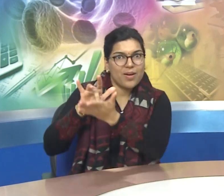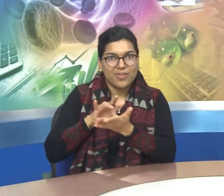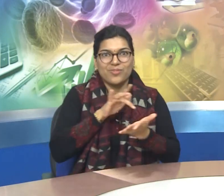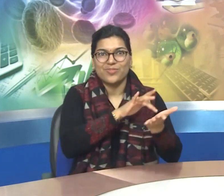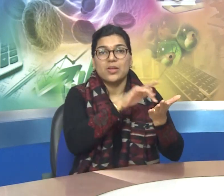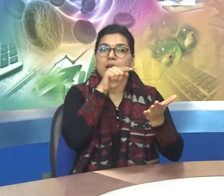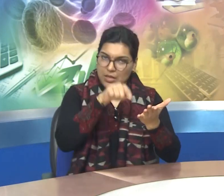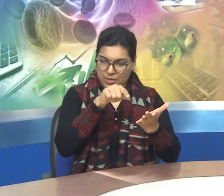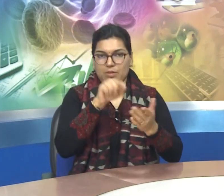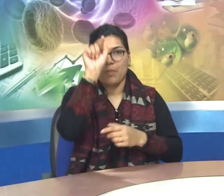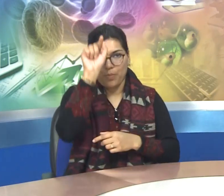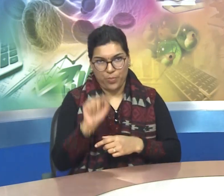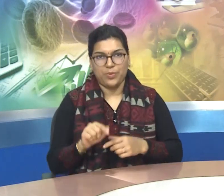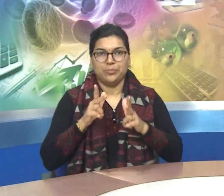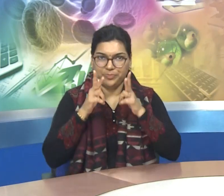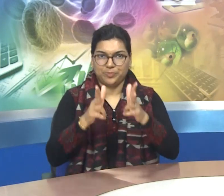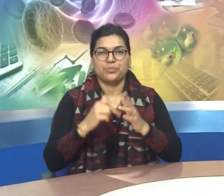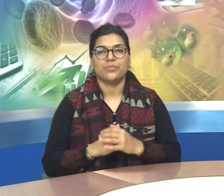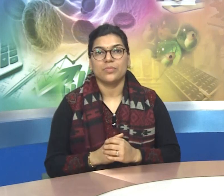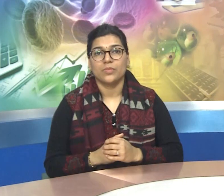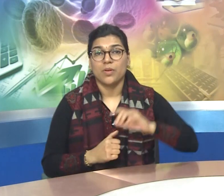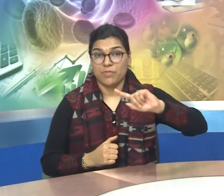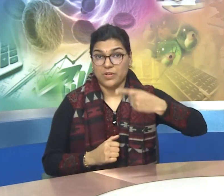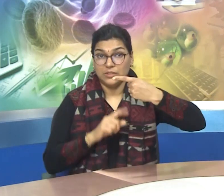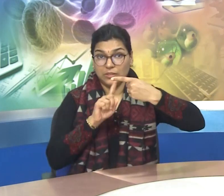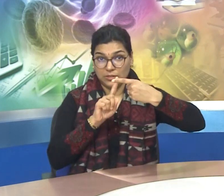sources. Let us understand this in points.